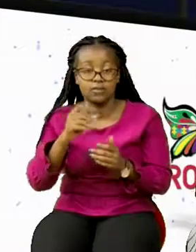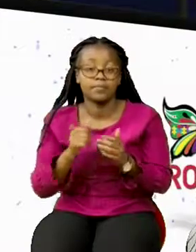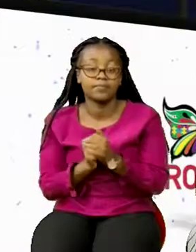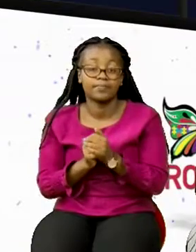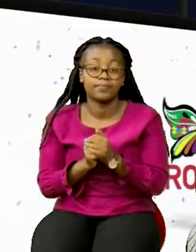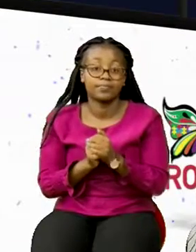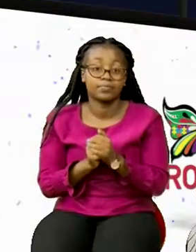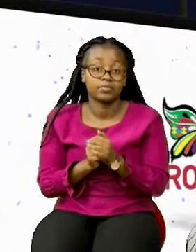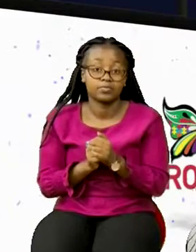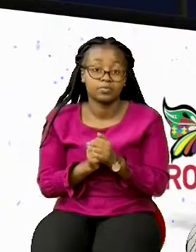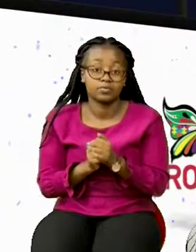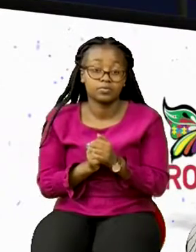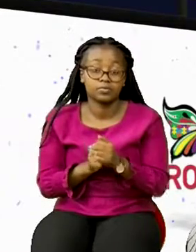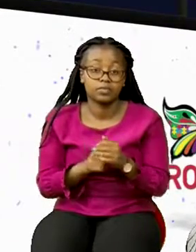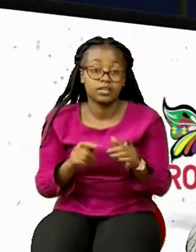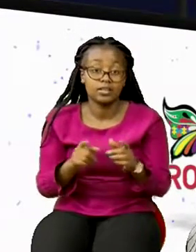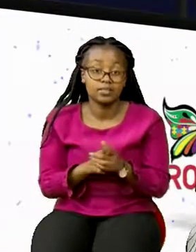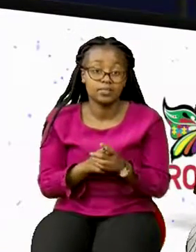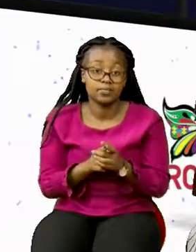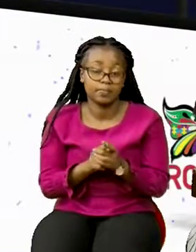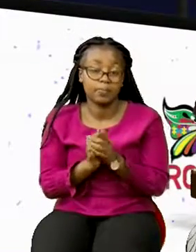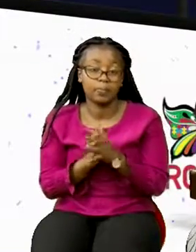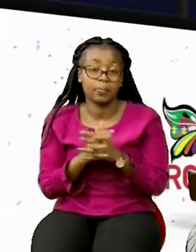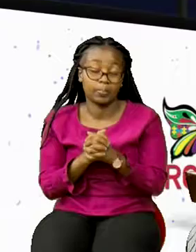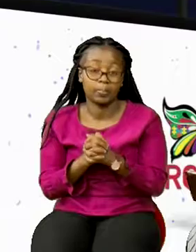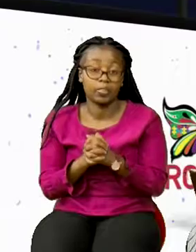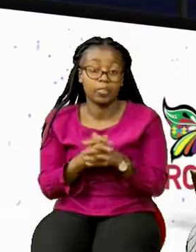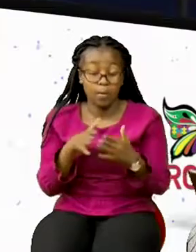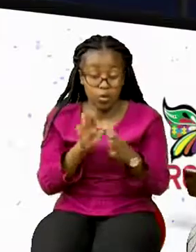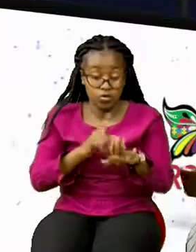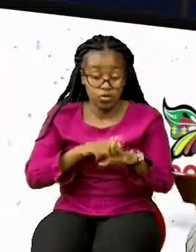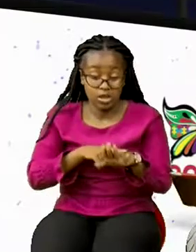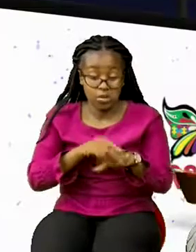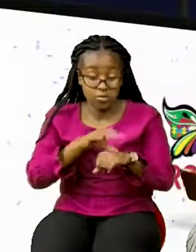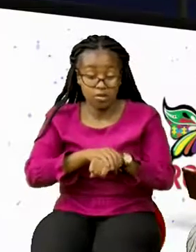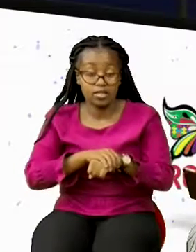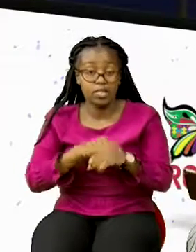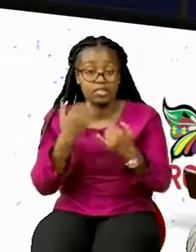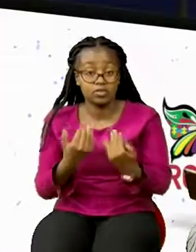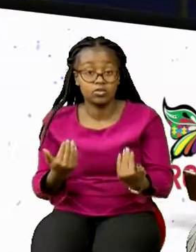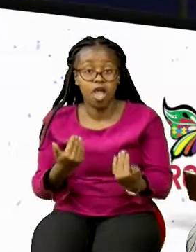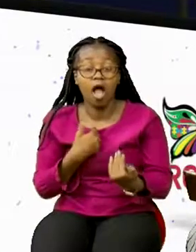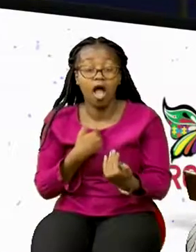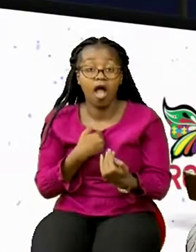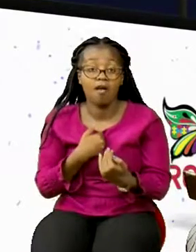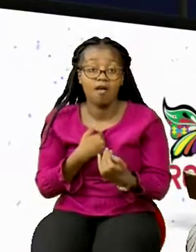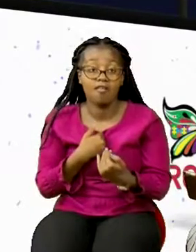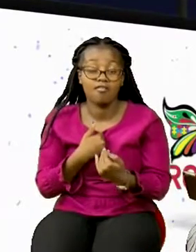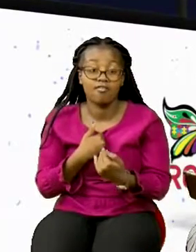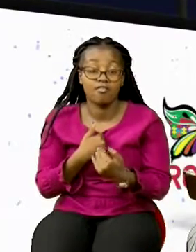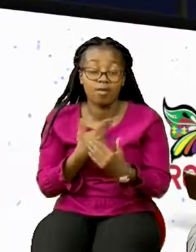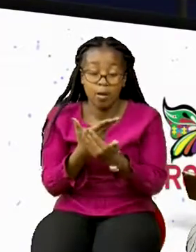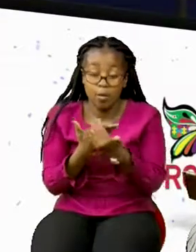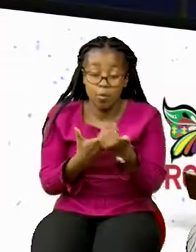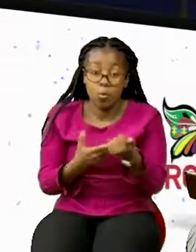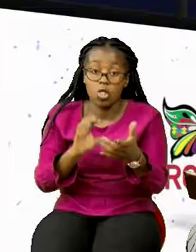disorder, also known as ADHD. Most of the time you will find that a child could either have